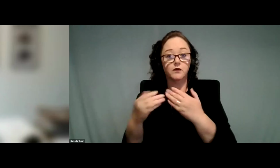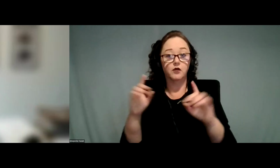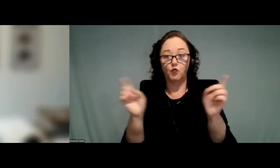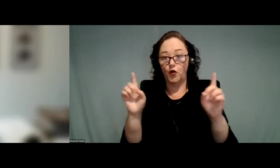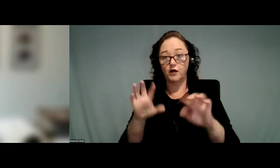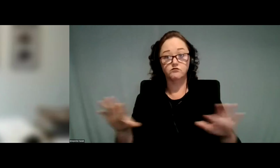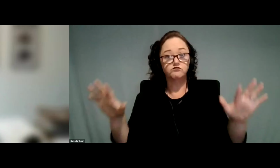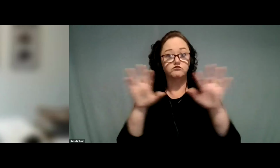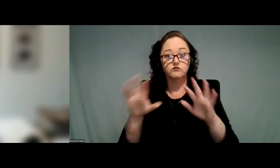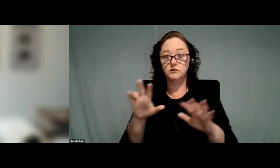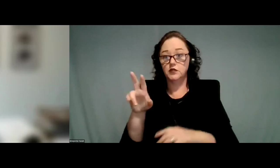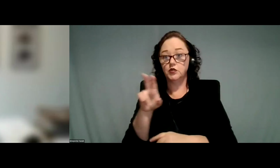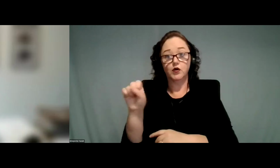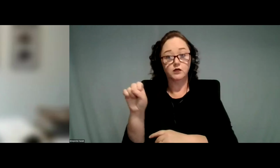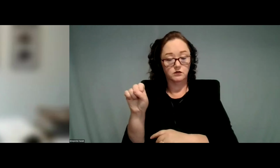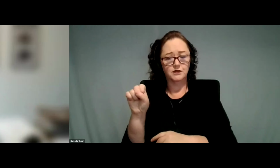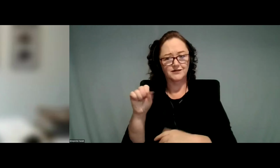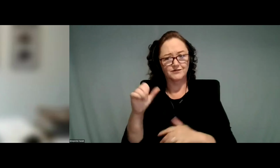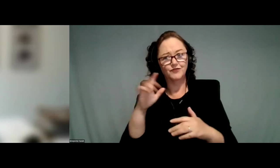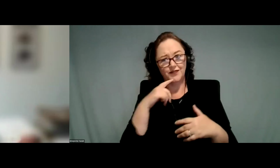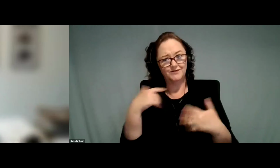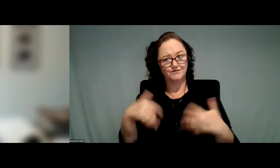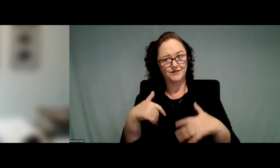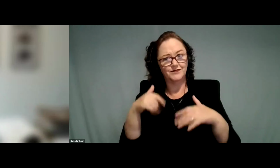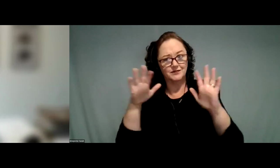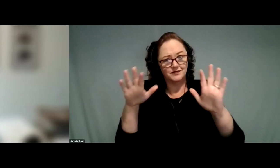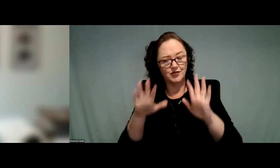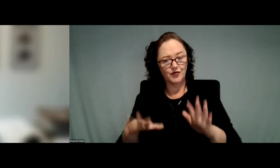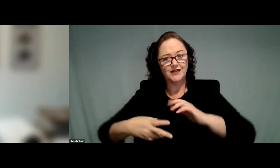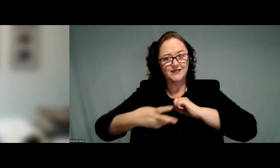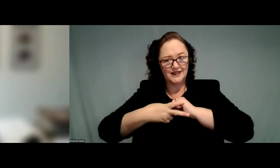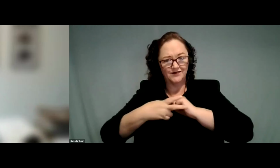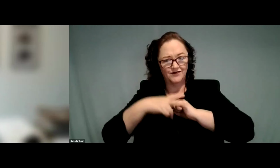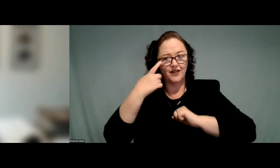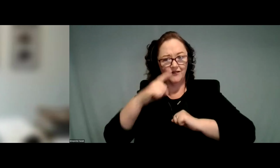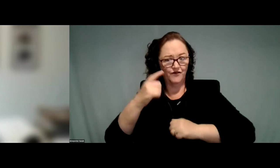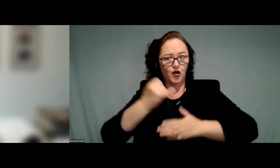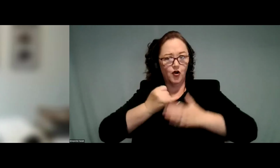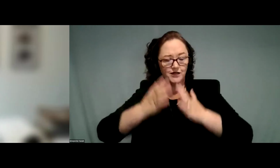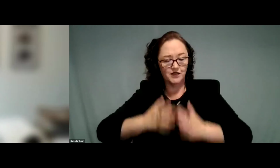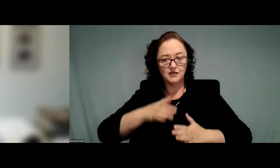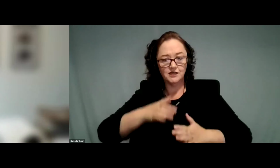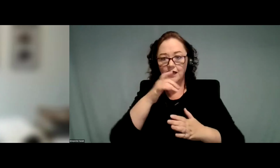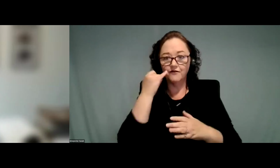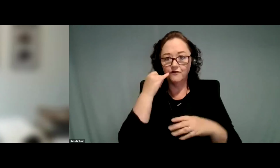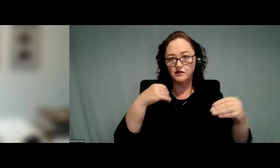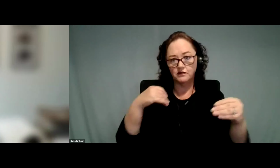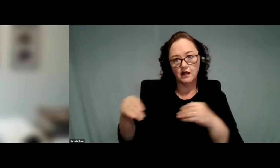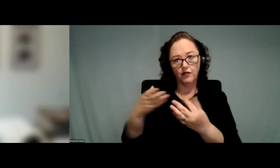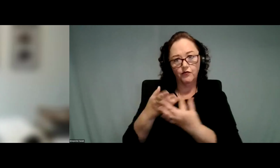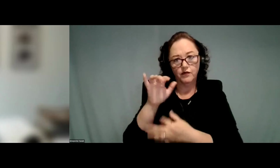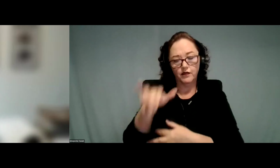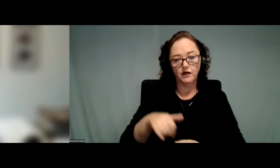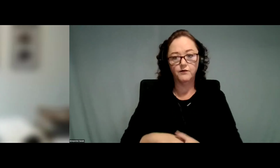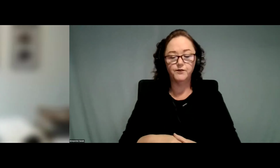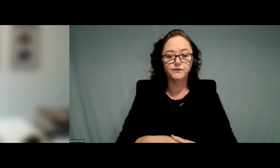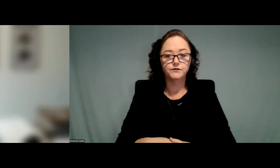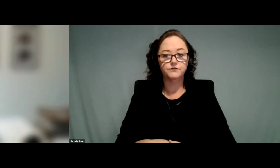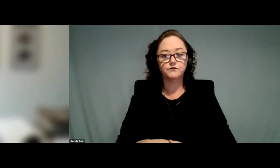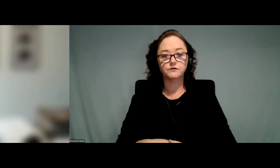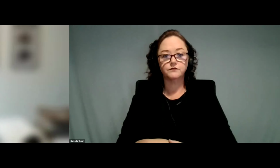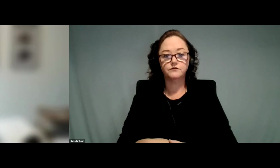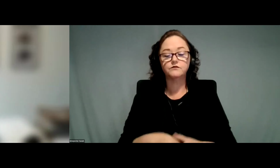really kind of a great savings for artists who are making sales in this way. So to the extent you are making